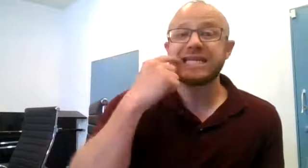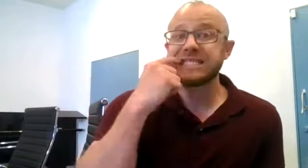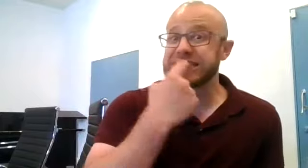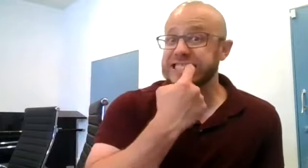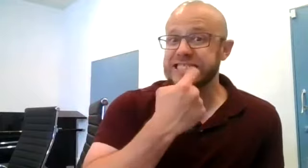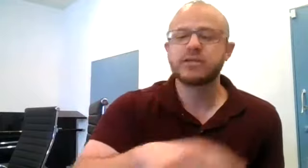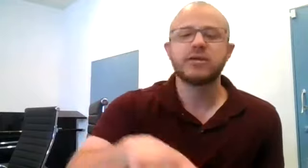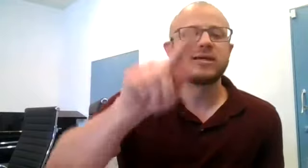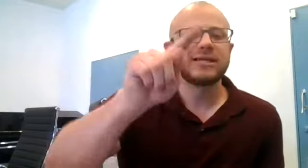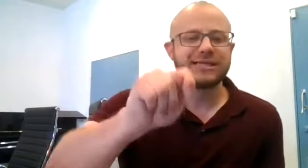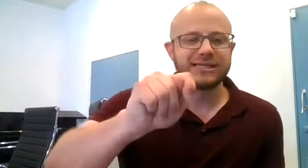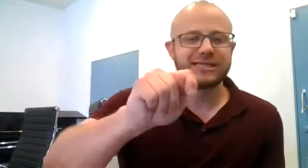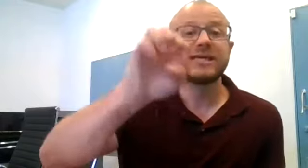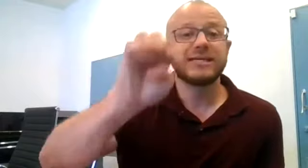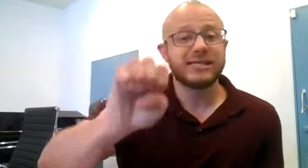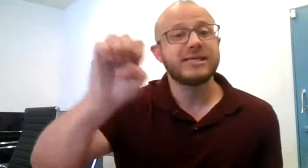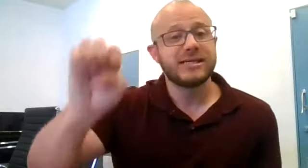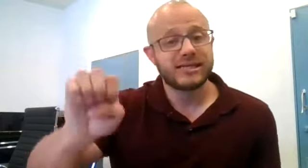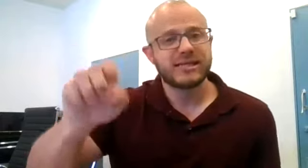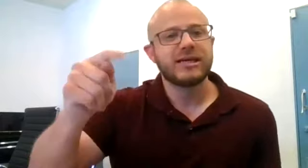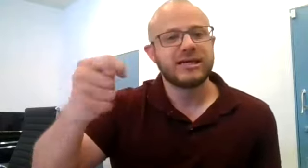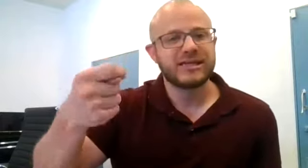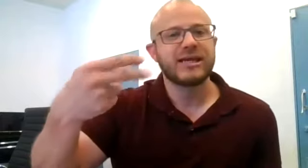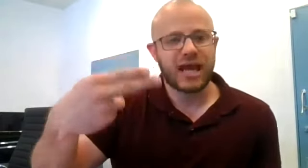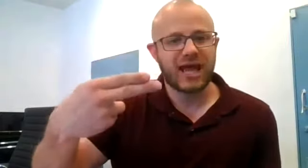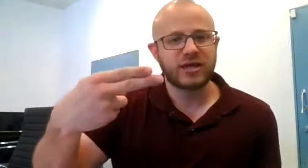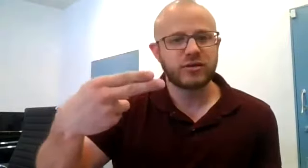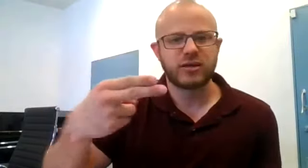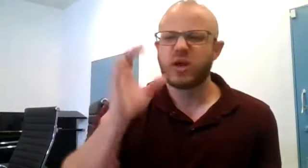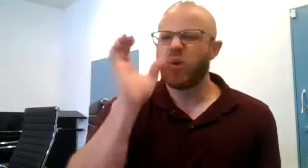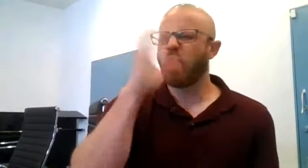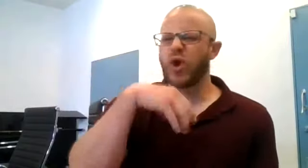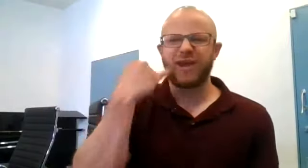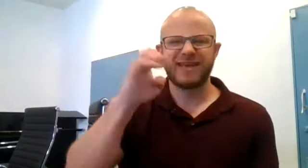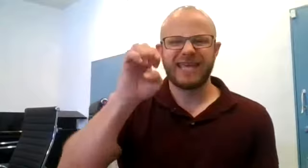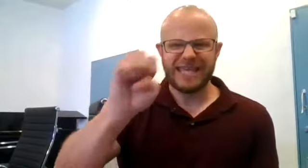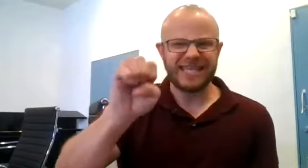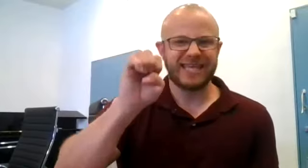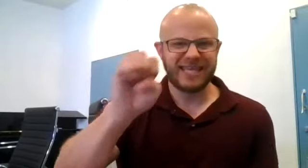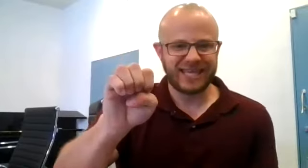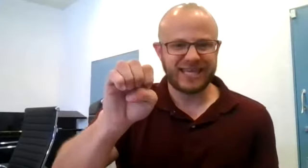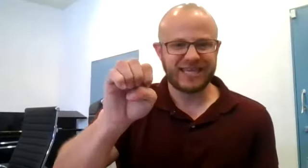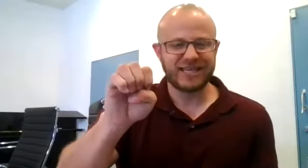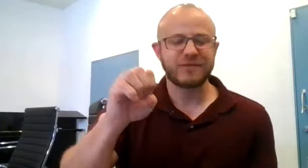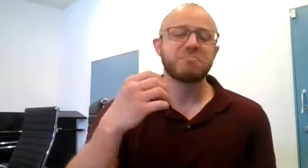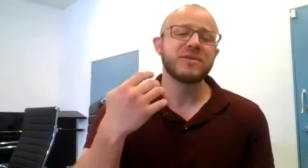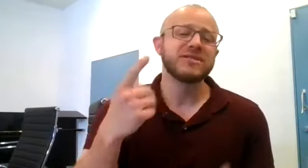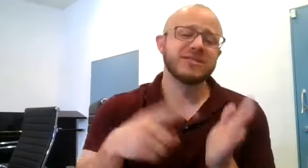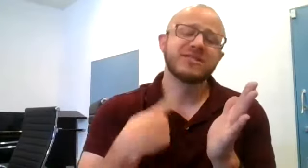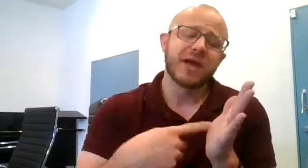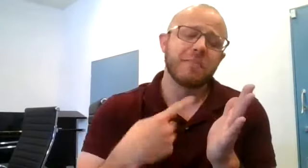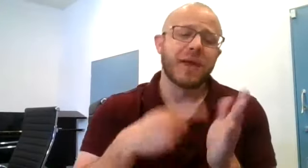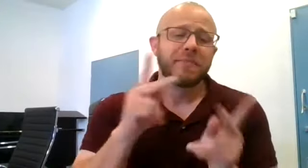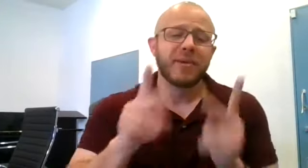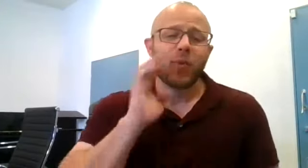Little. T. T-E-E. See if I bounce it and I move it towards the right. It's kind of odd if I just do it and